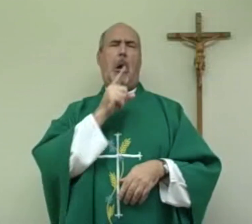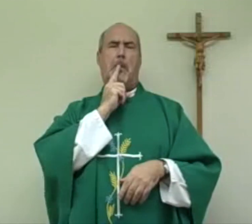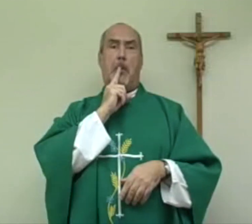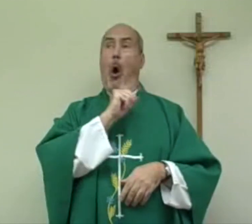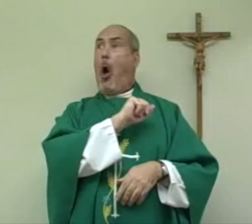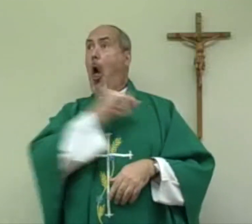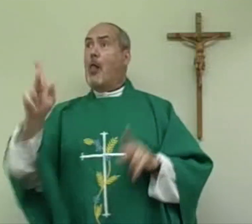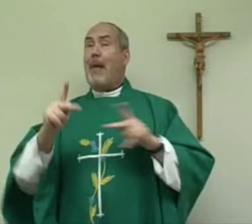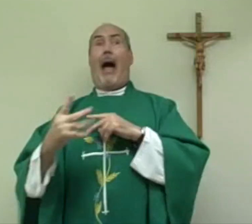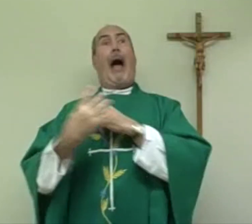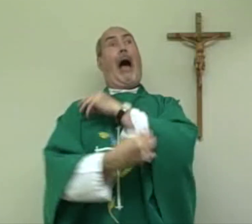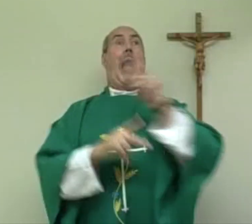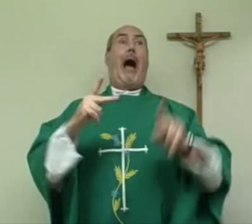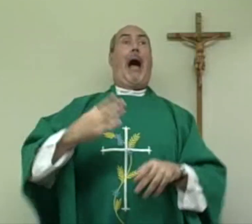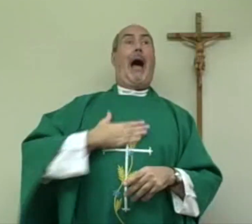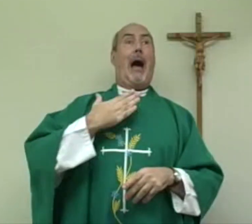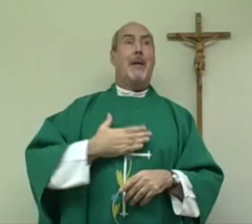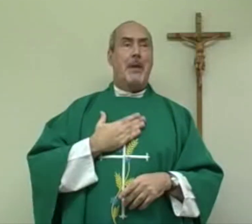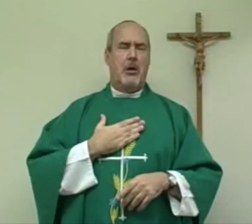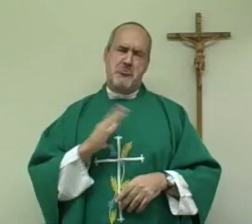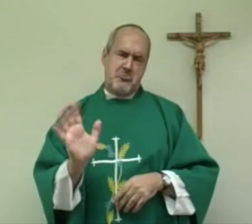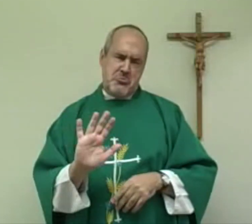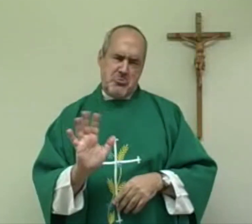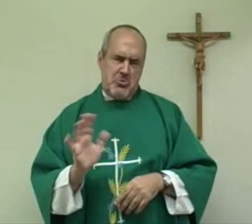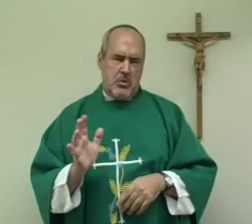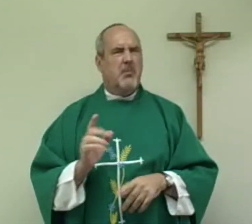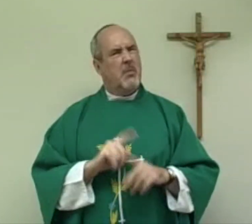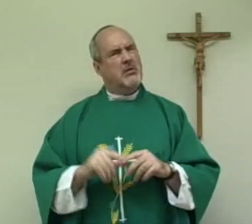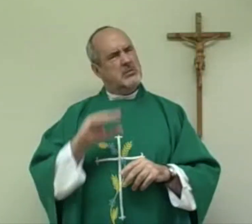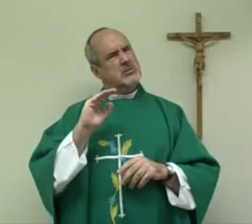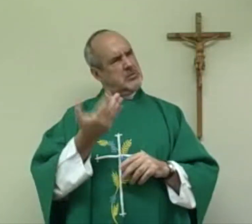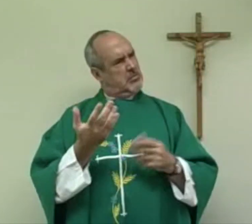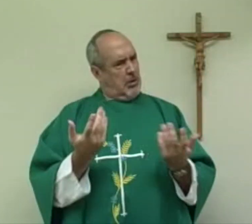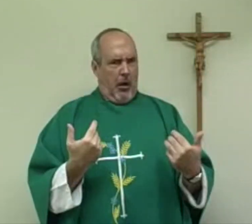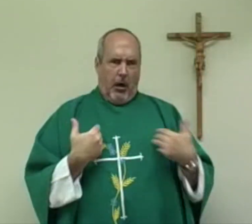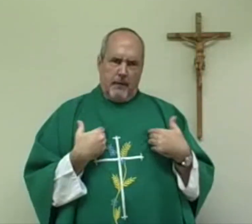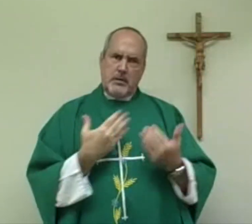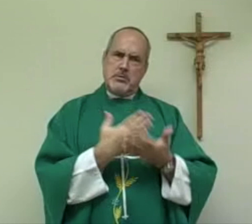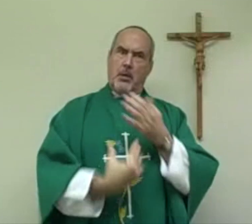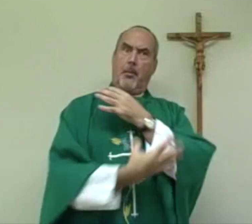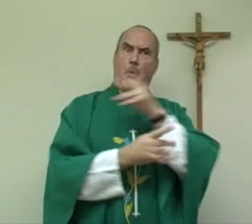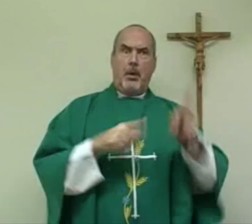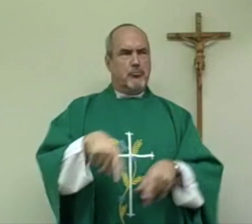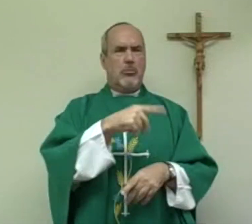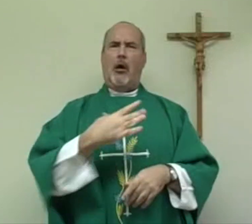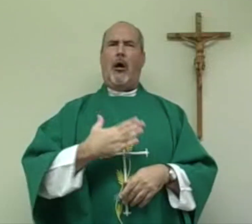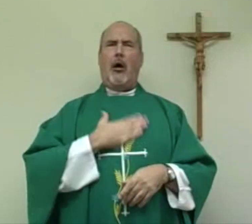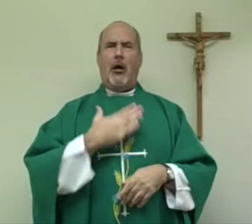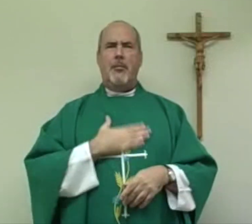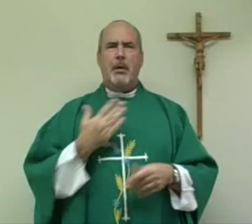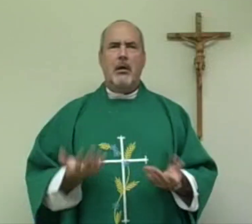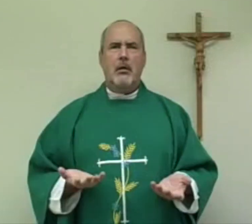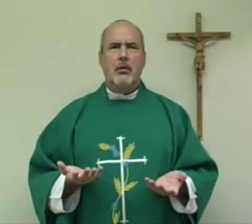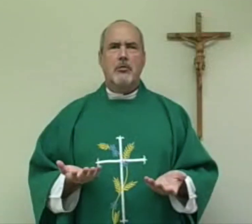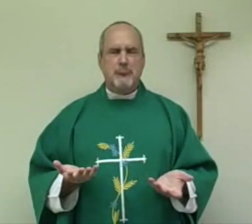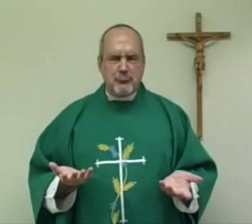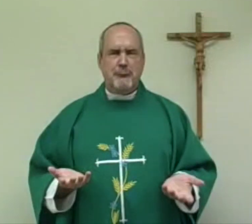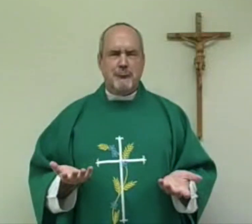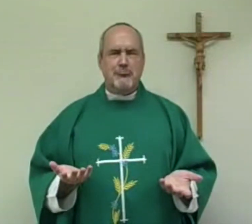the happiest. Now, not all poor people are happy like that, but it seems that some poor people are